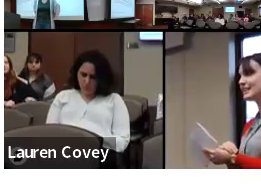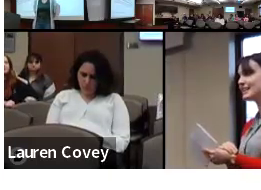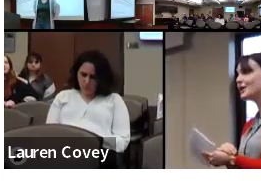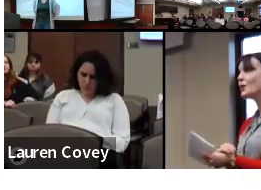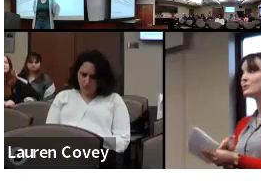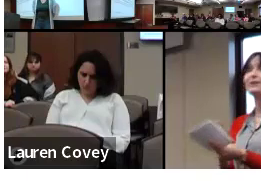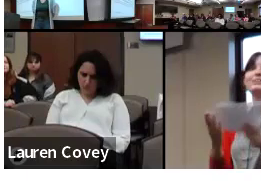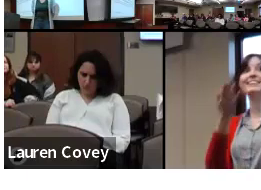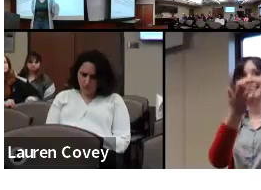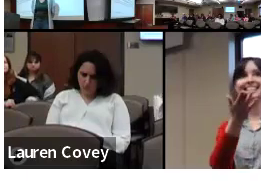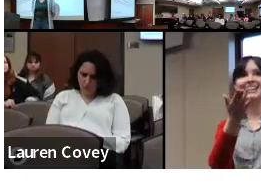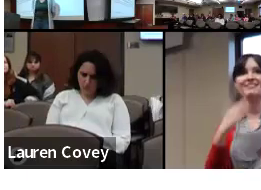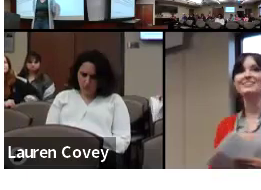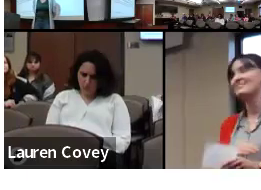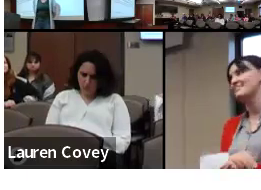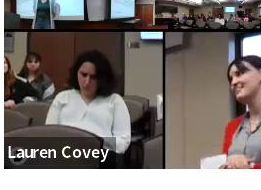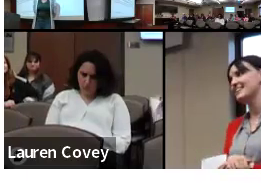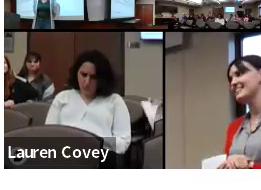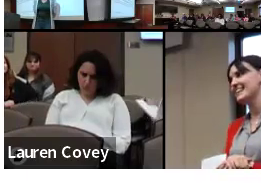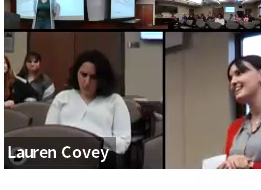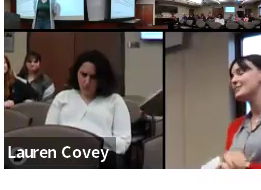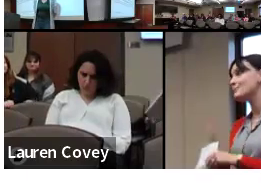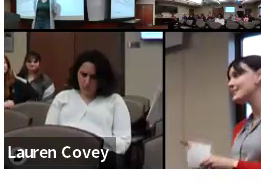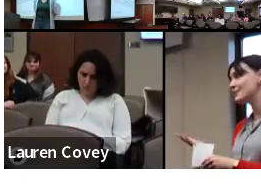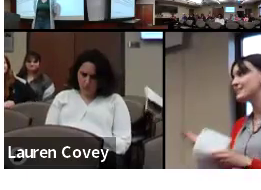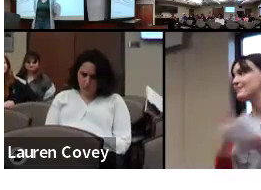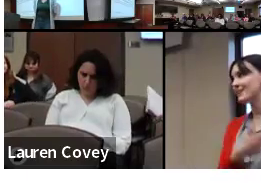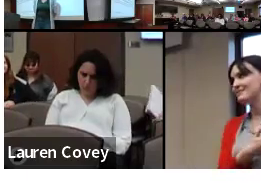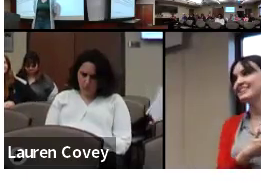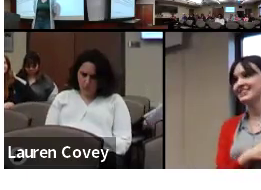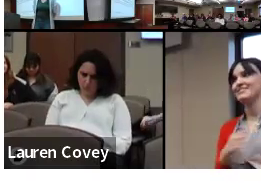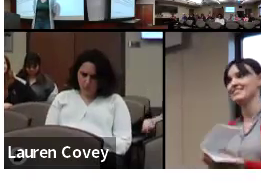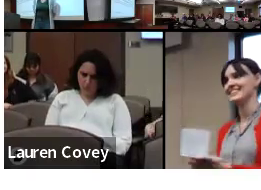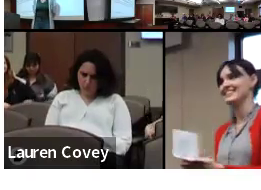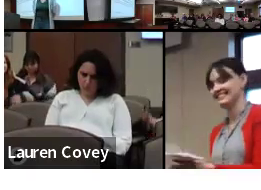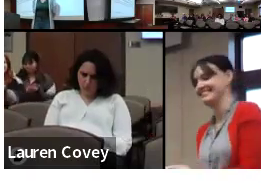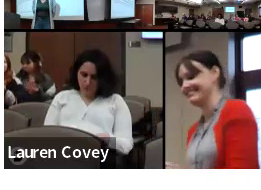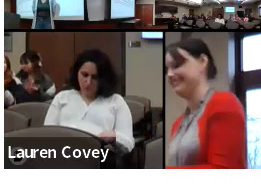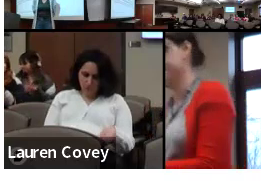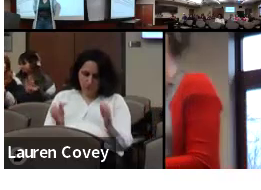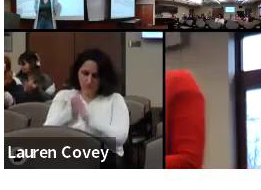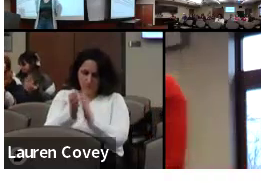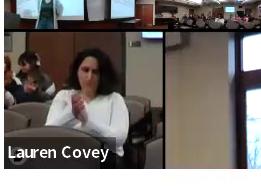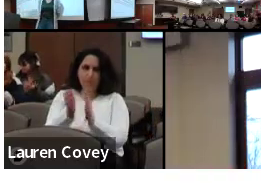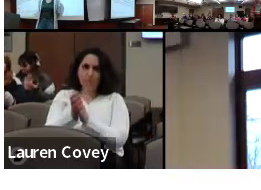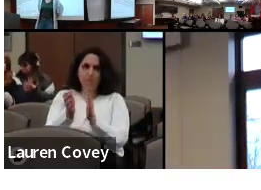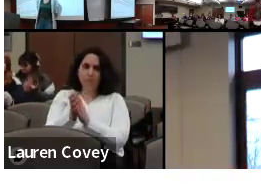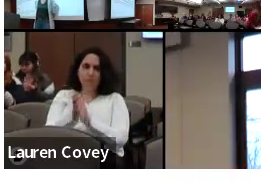academia and society, which we are really lucky to hear about some of that work today. So please join me in welcoming Dr. Frederiksen.